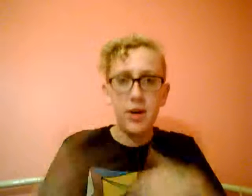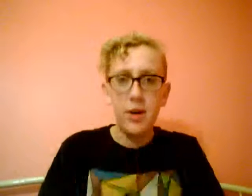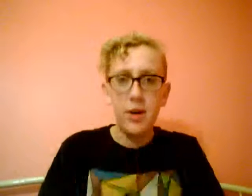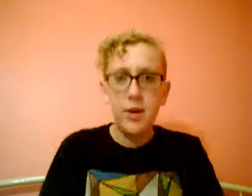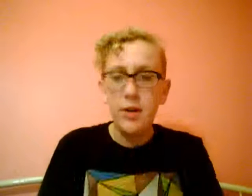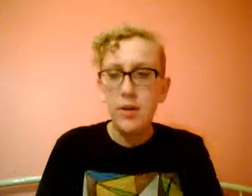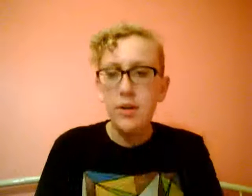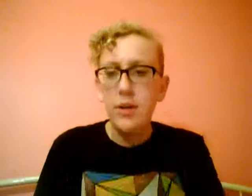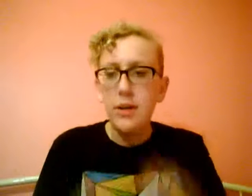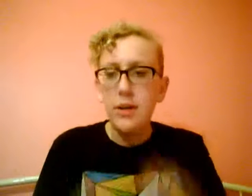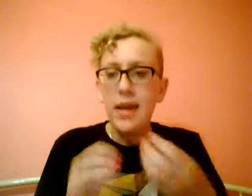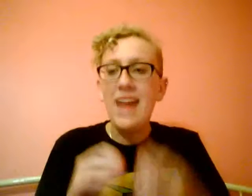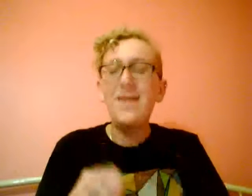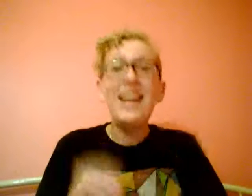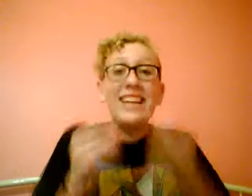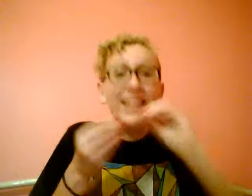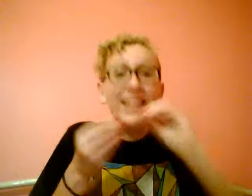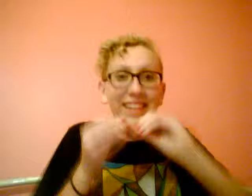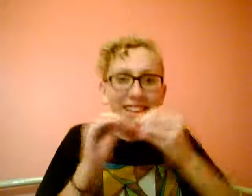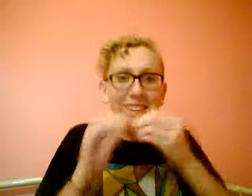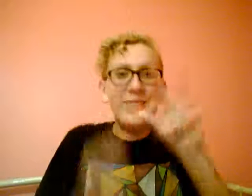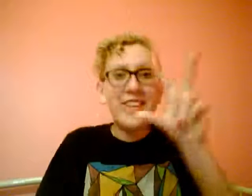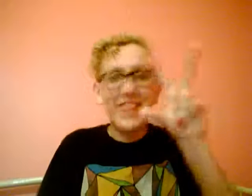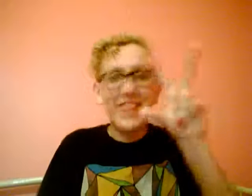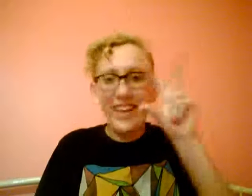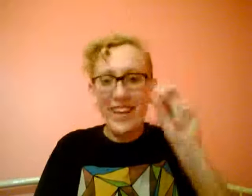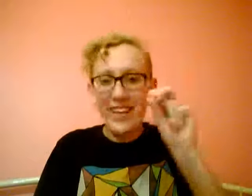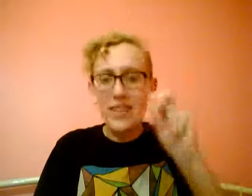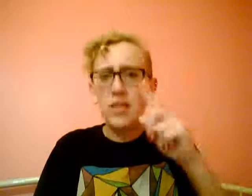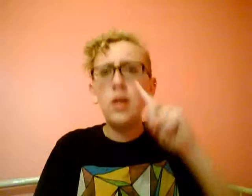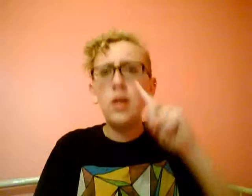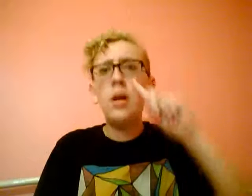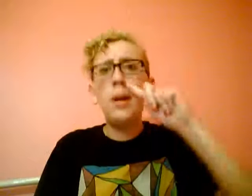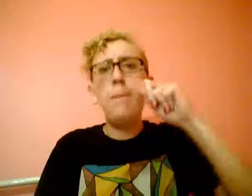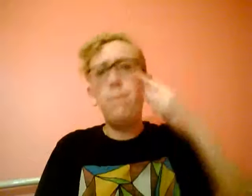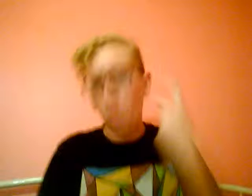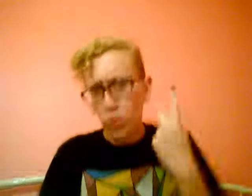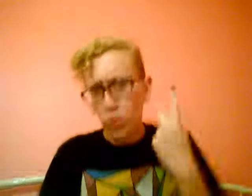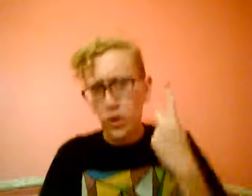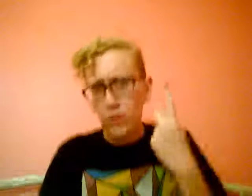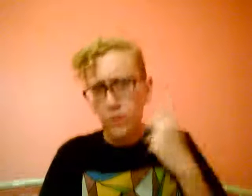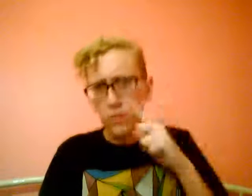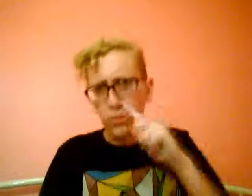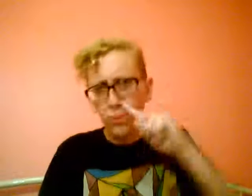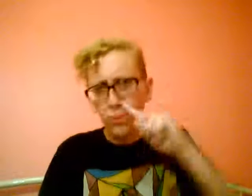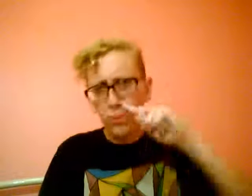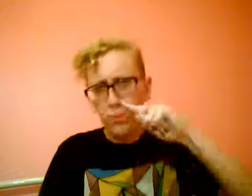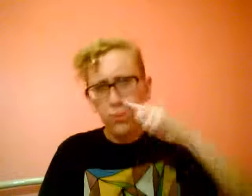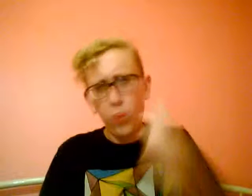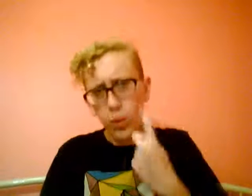matter. And finally, number 30 is I'm bored.